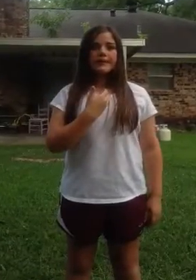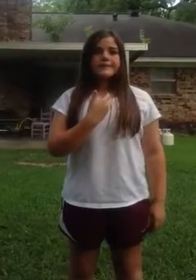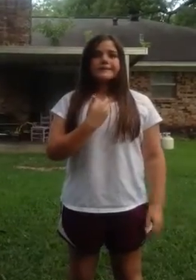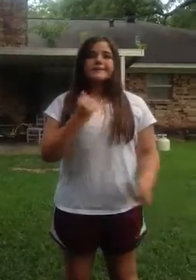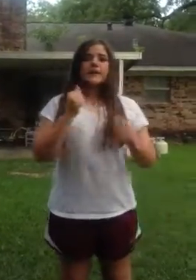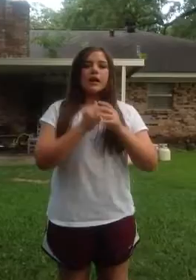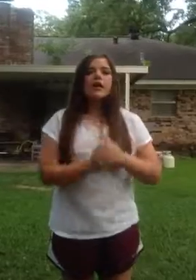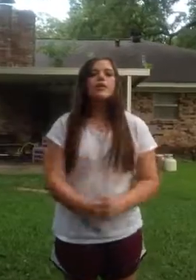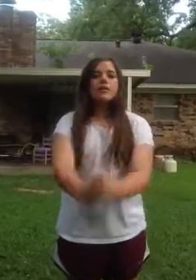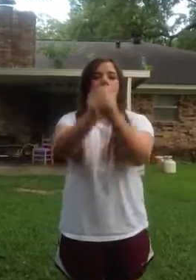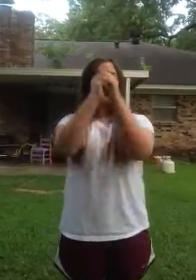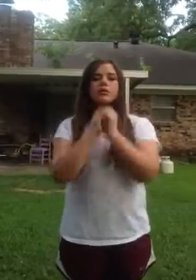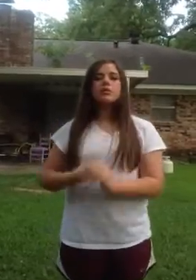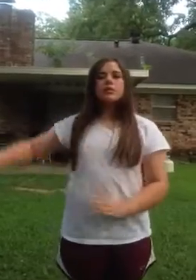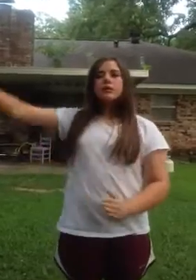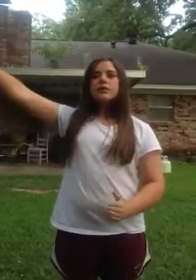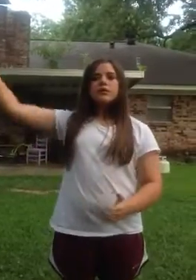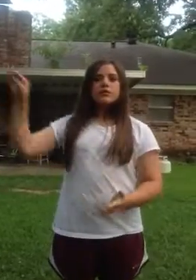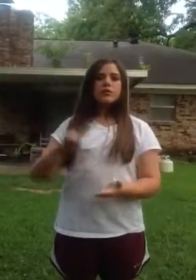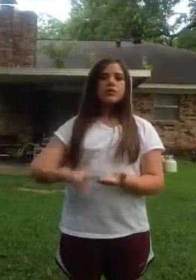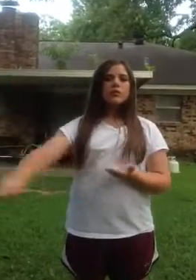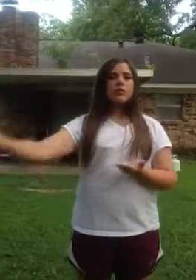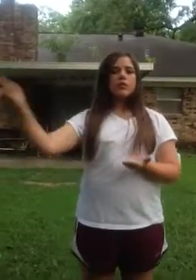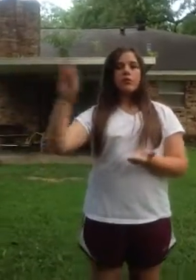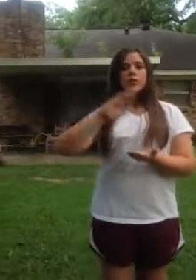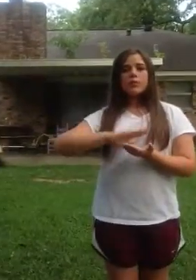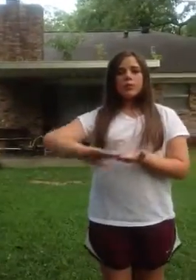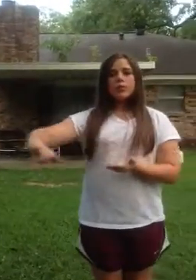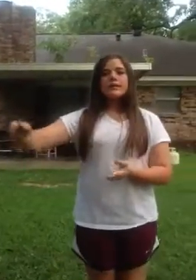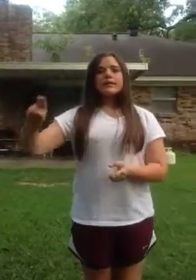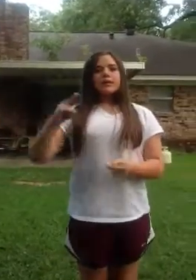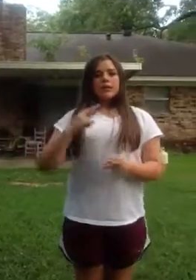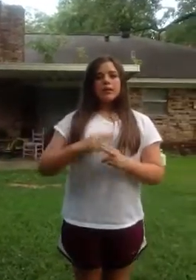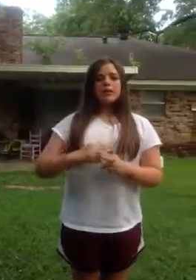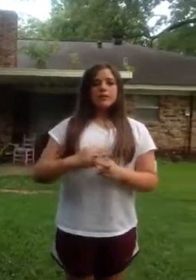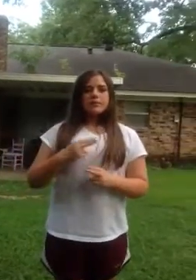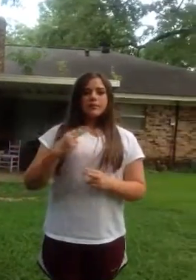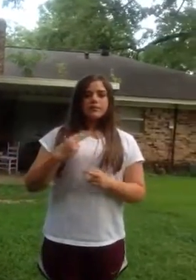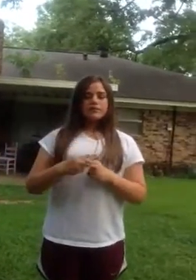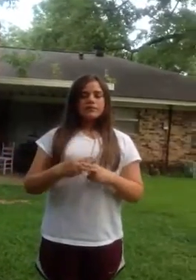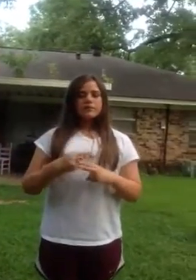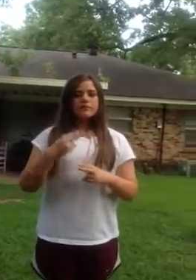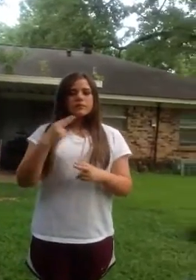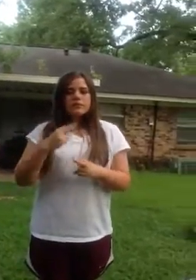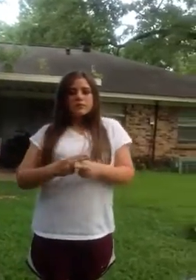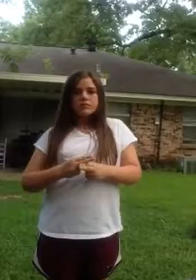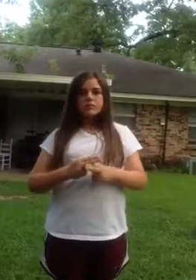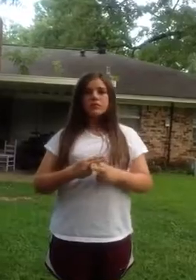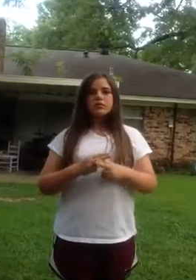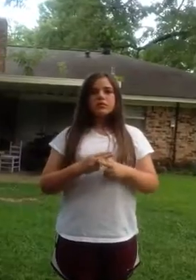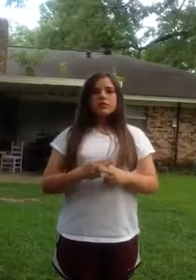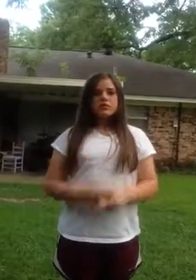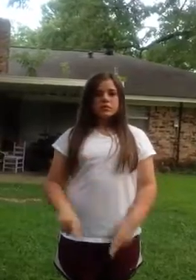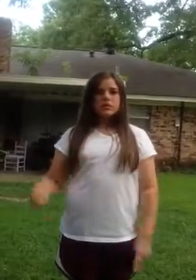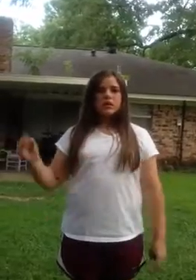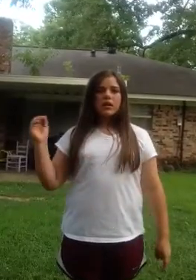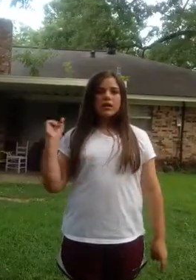Worship His holy name Sing like